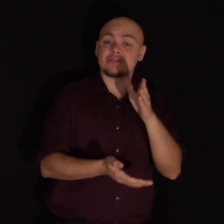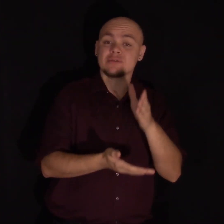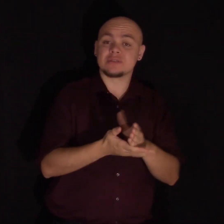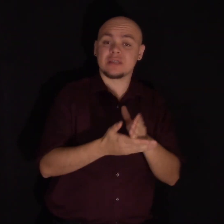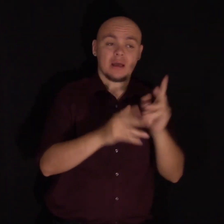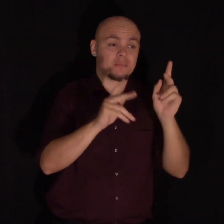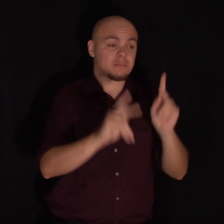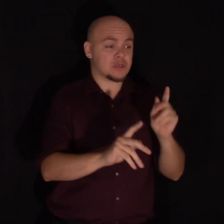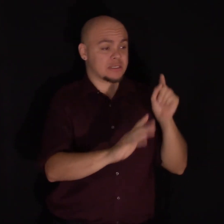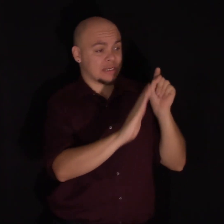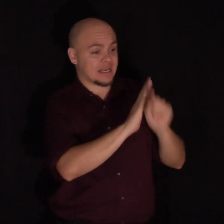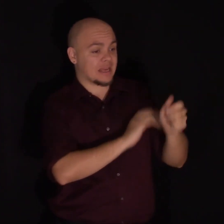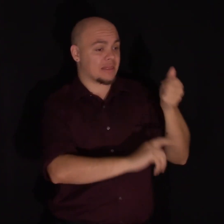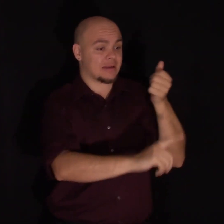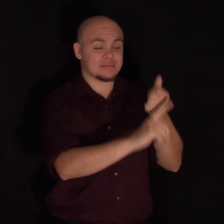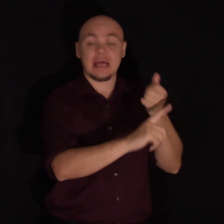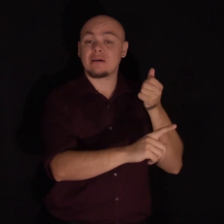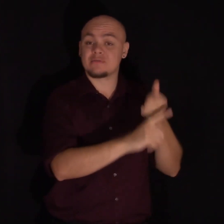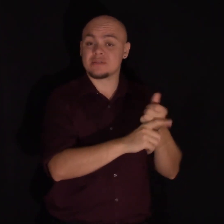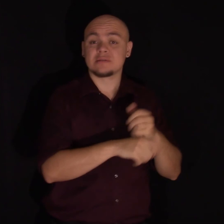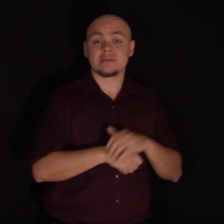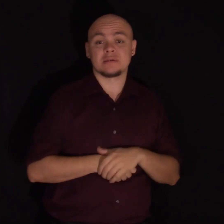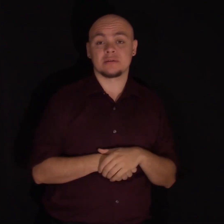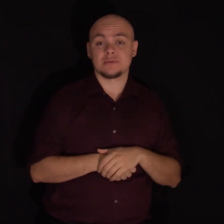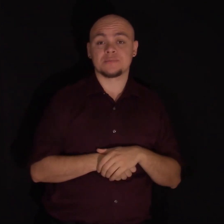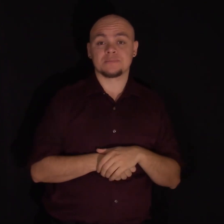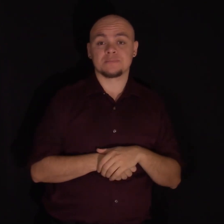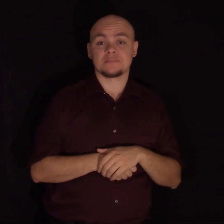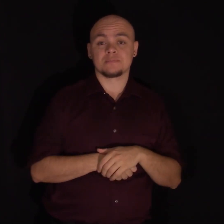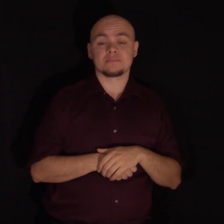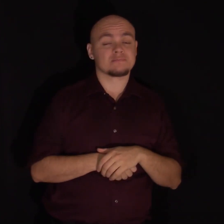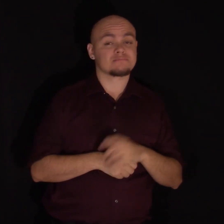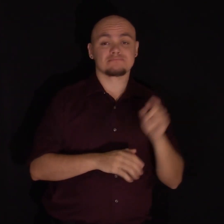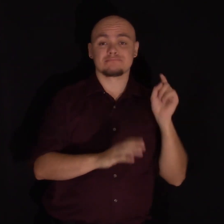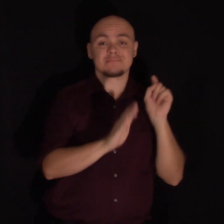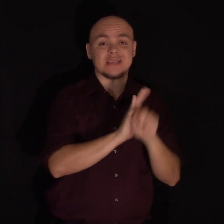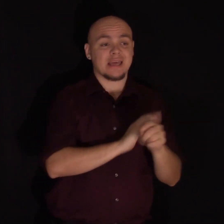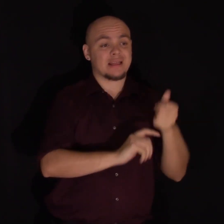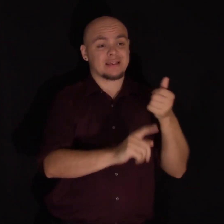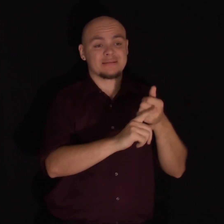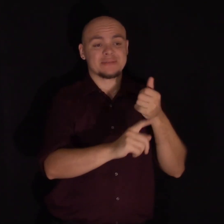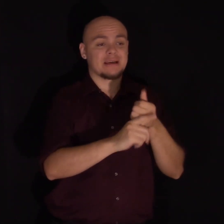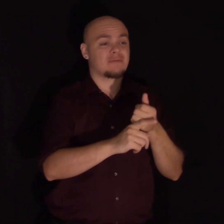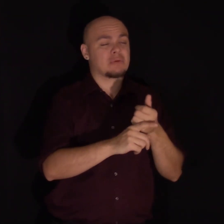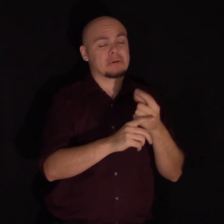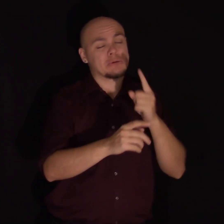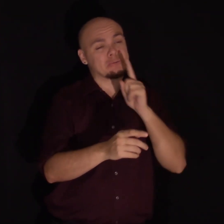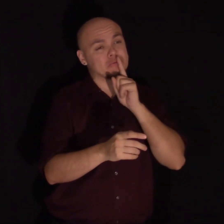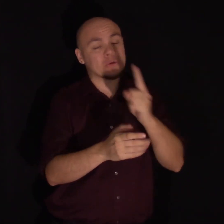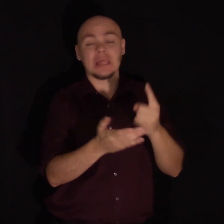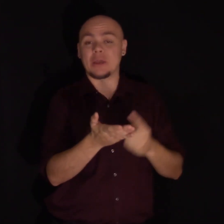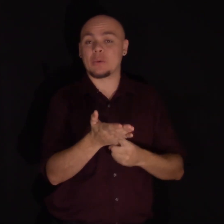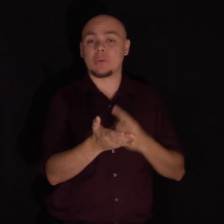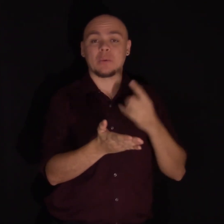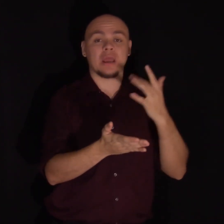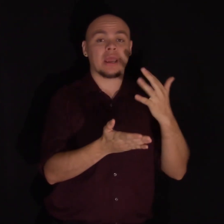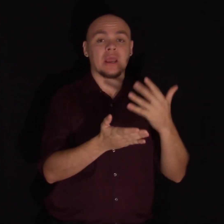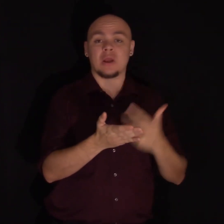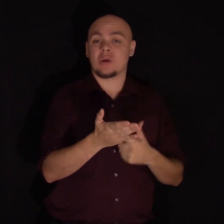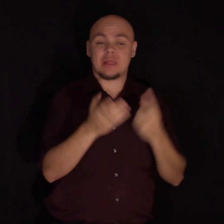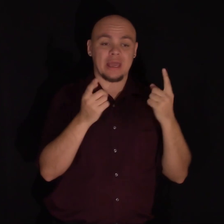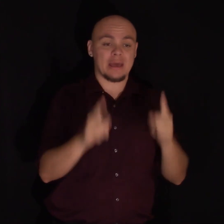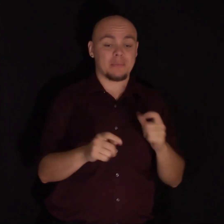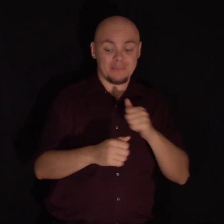who was suicidal from hurting themselves, suicides would hardly ever happen. But love is